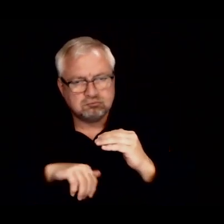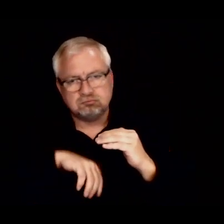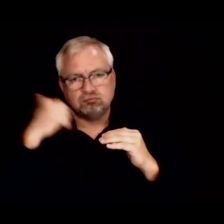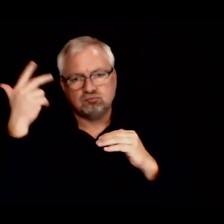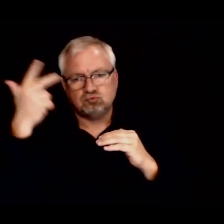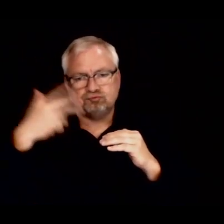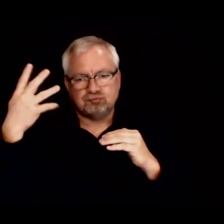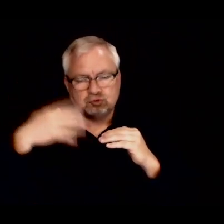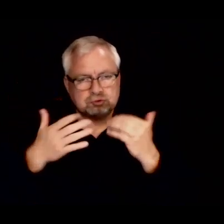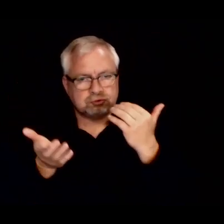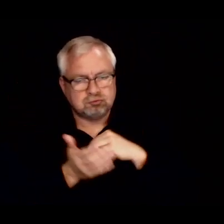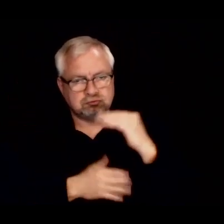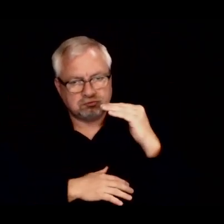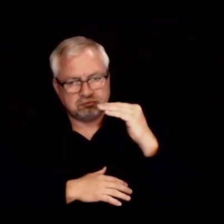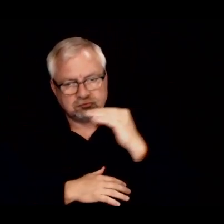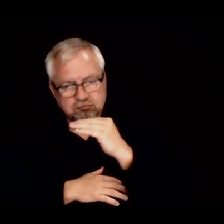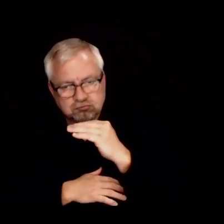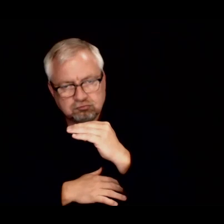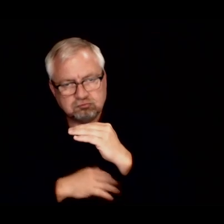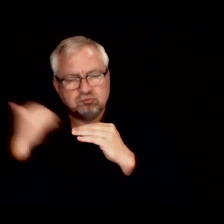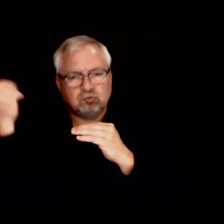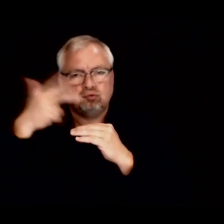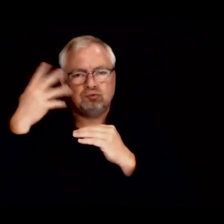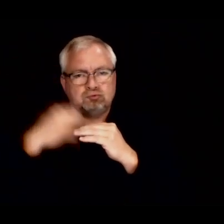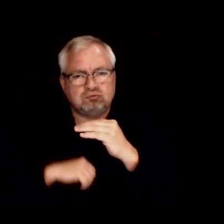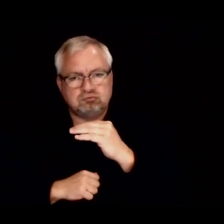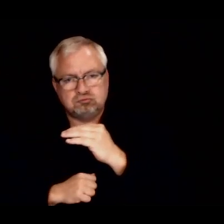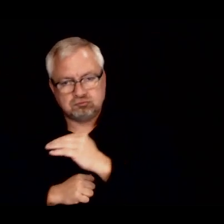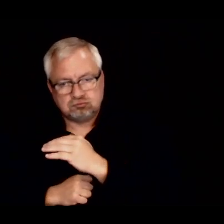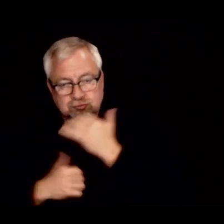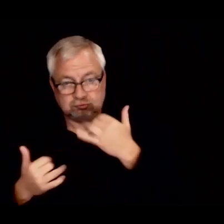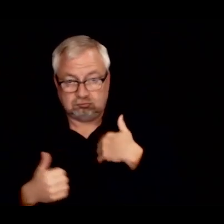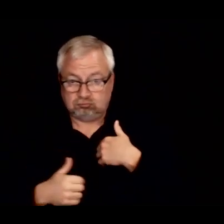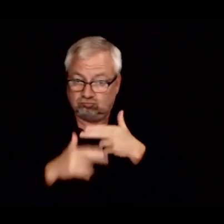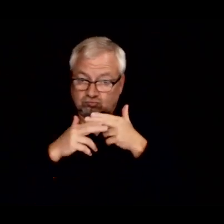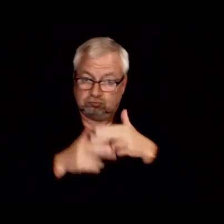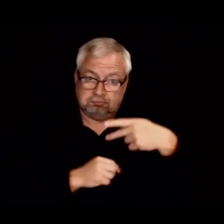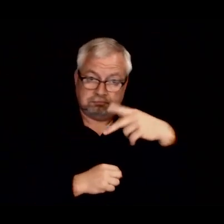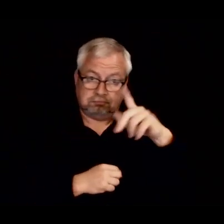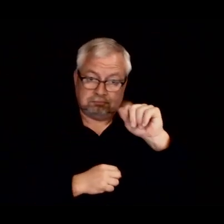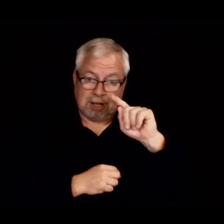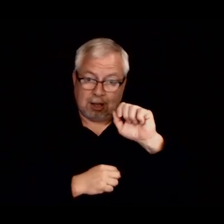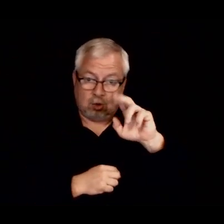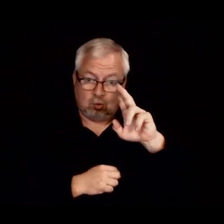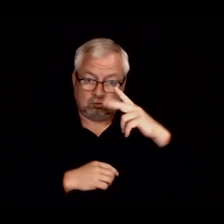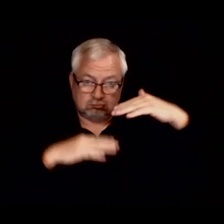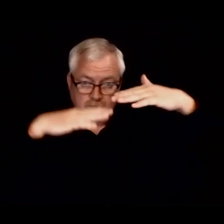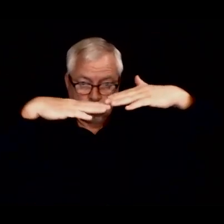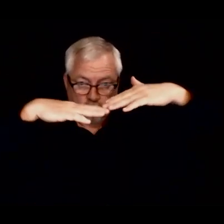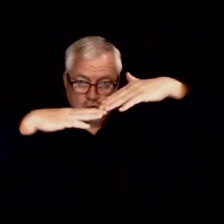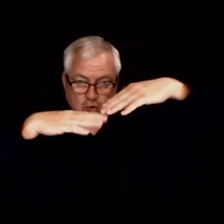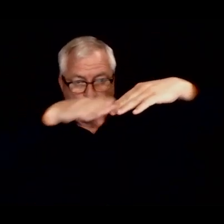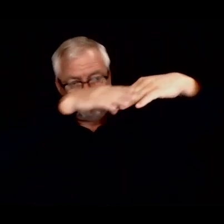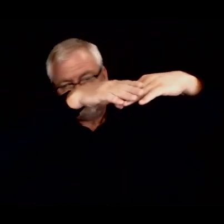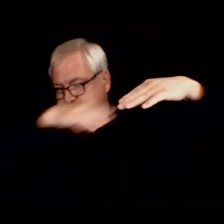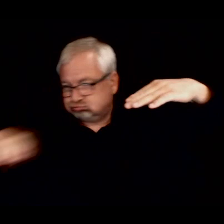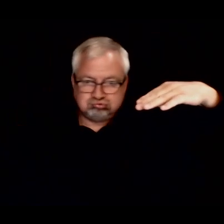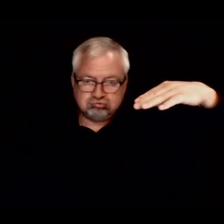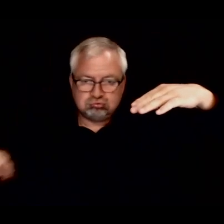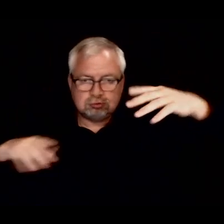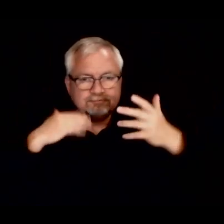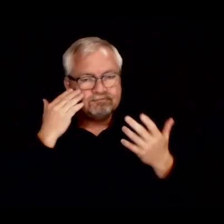the technical definition of a plateau, I perhaps should stay in my lane a little bit better there and leave